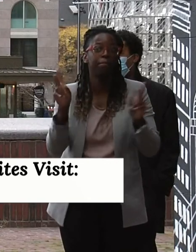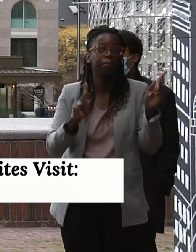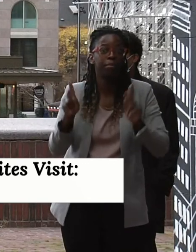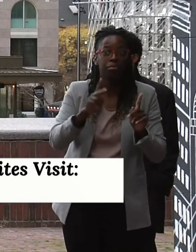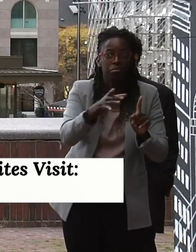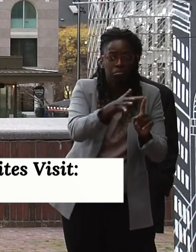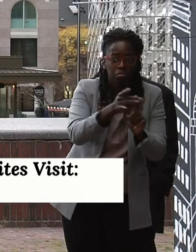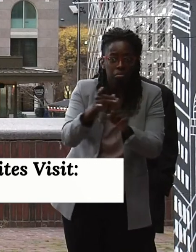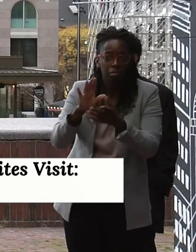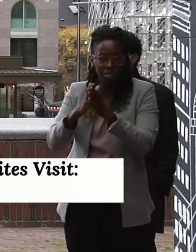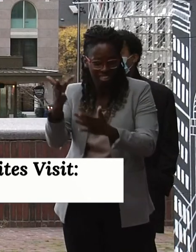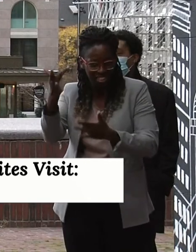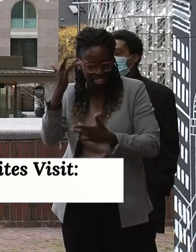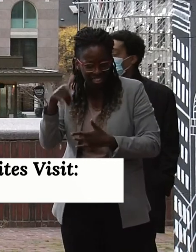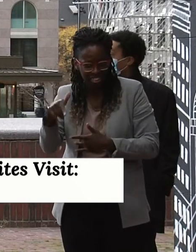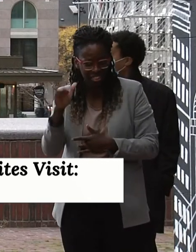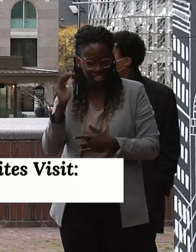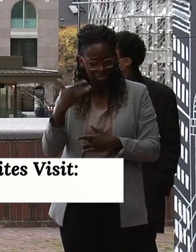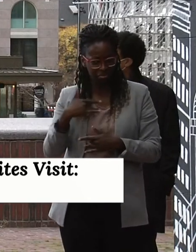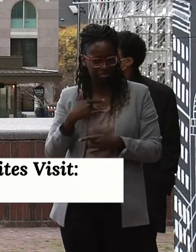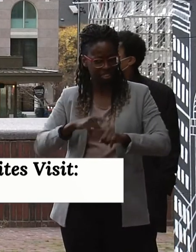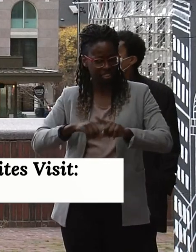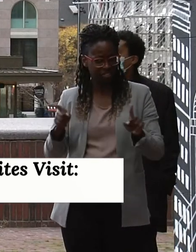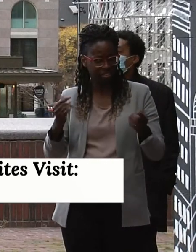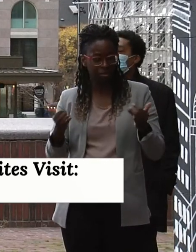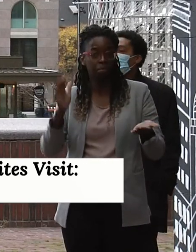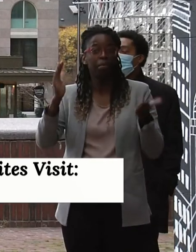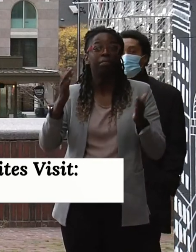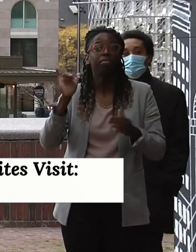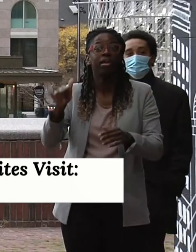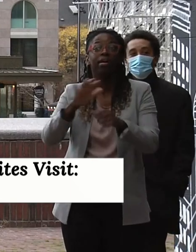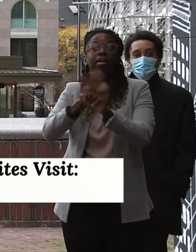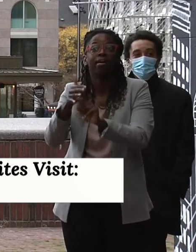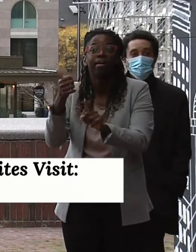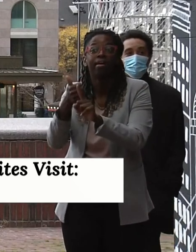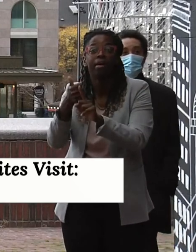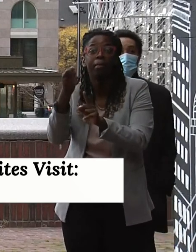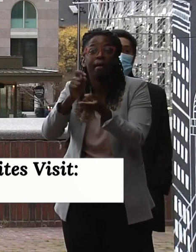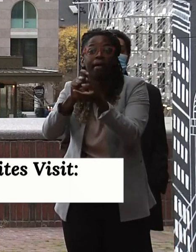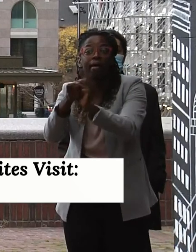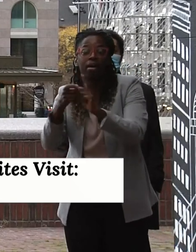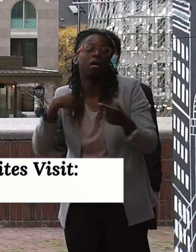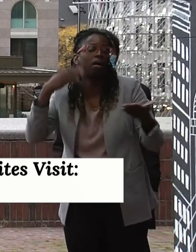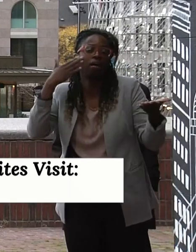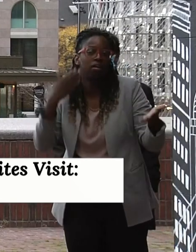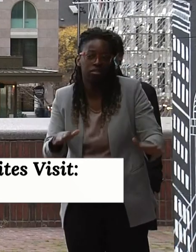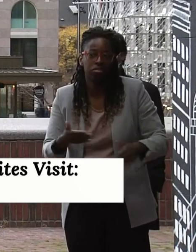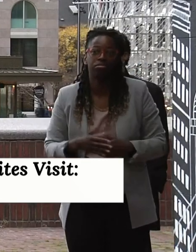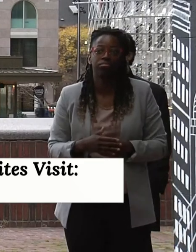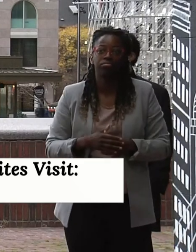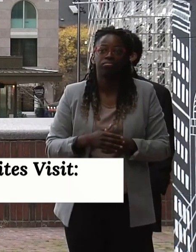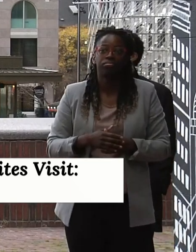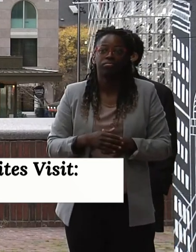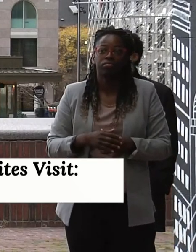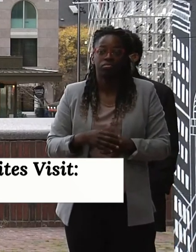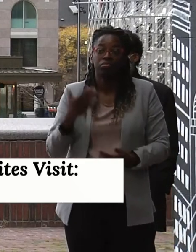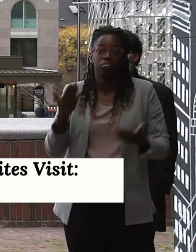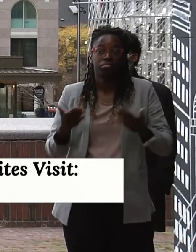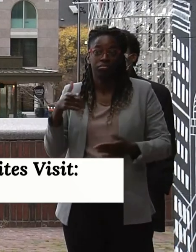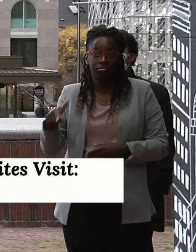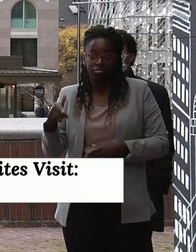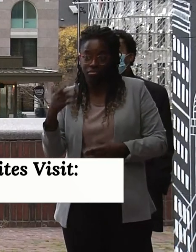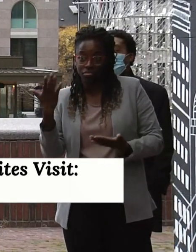but, it just seems like it more and more people. I made this comment today. For the months of July, August,